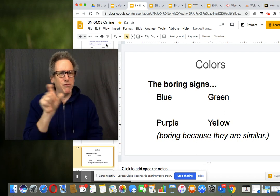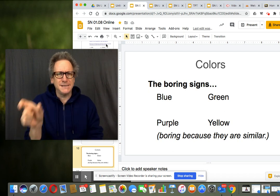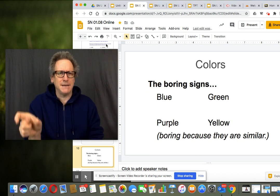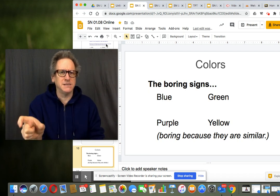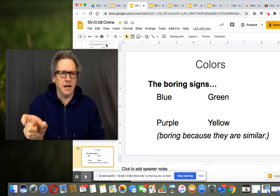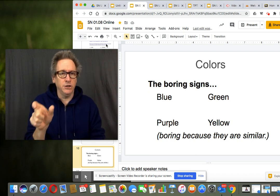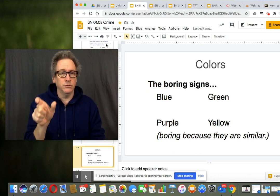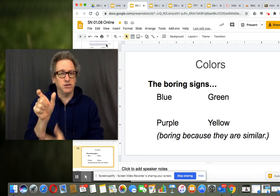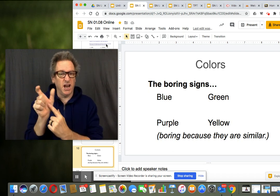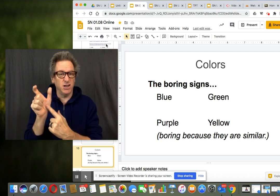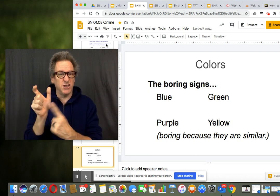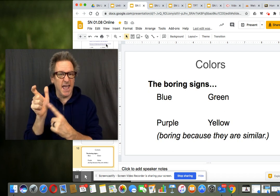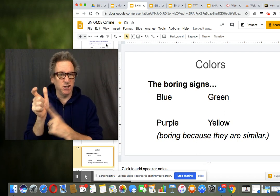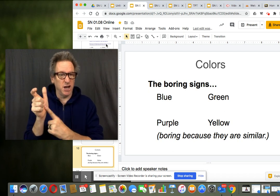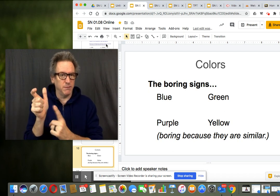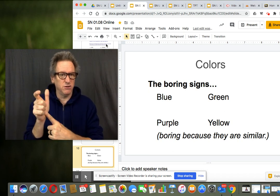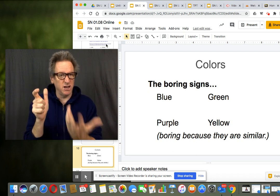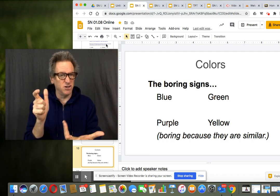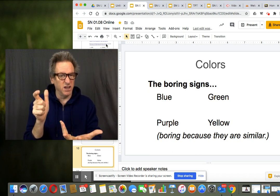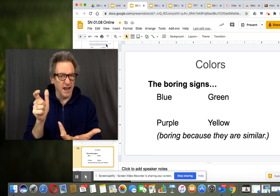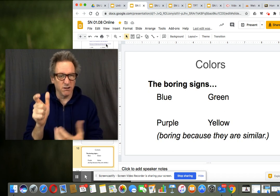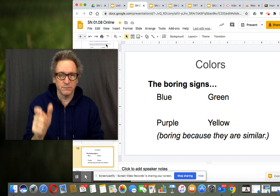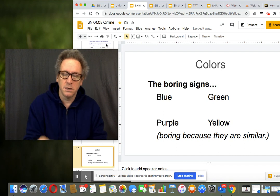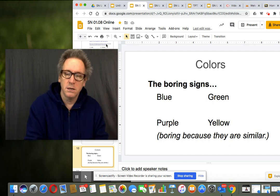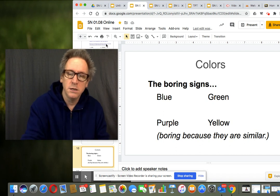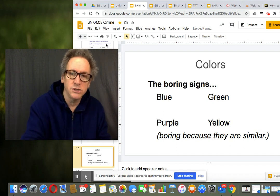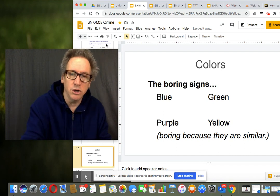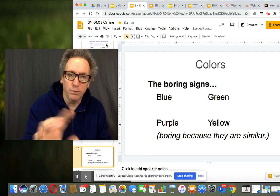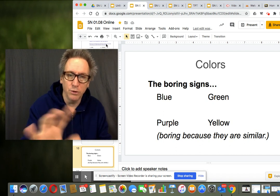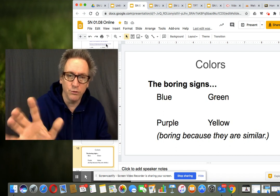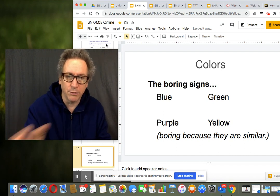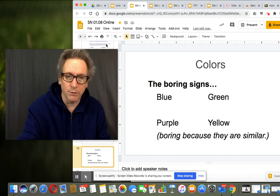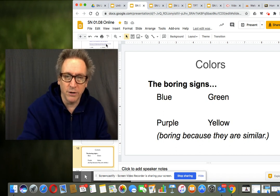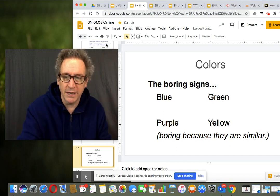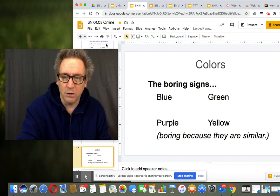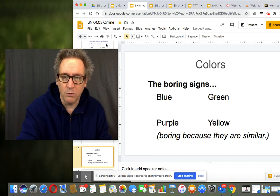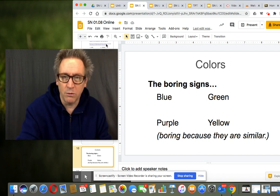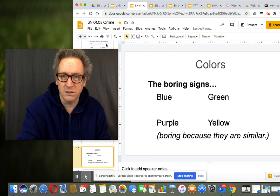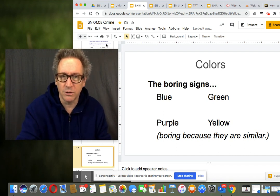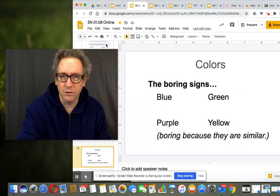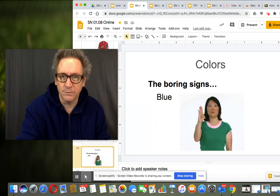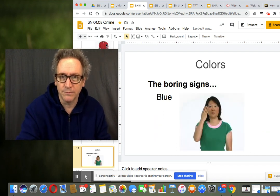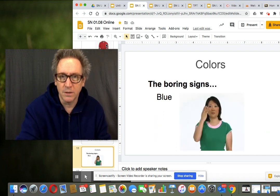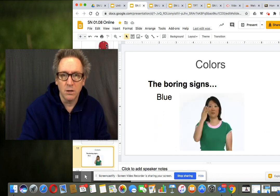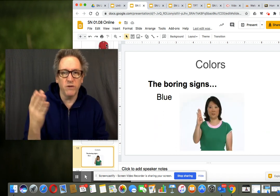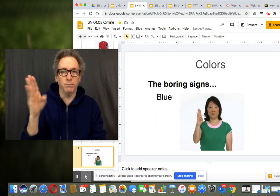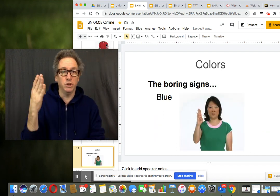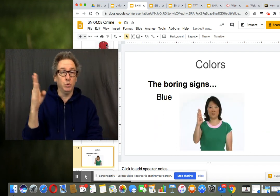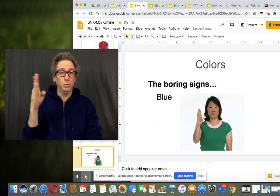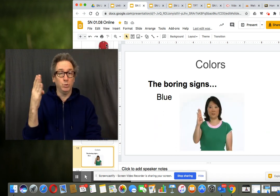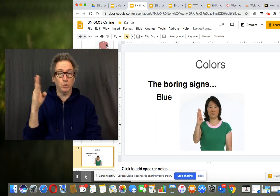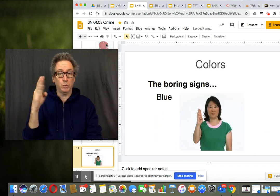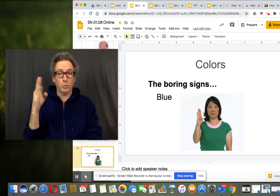all the same sign. You just change the hand shape, change the letter. So blue, green, purple, and yellow are all similar. We have